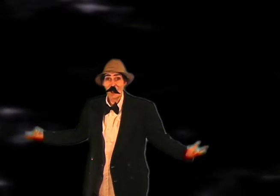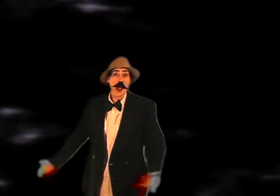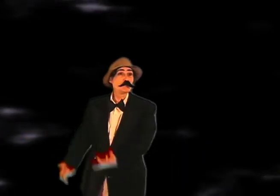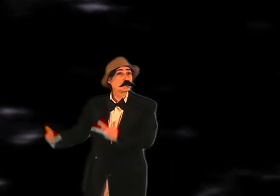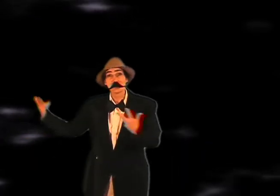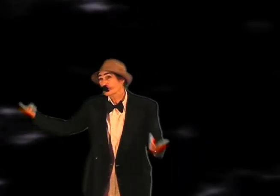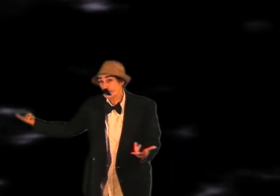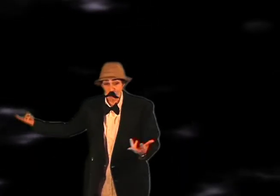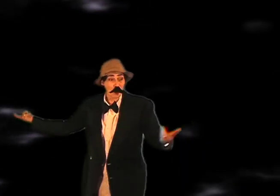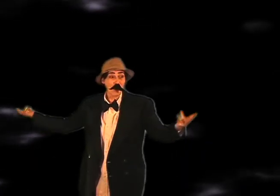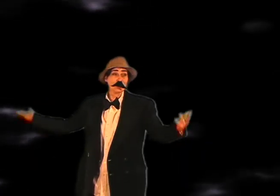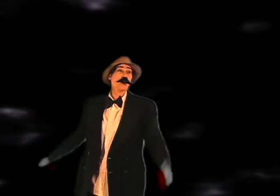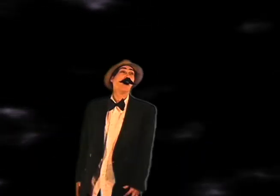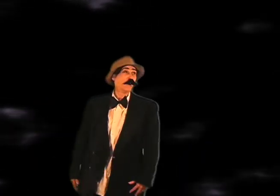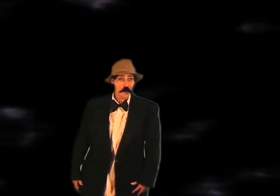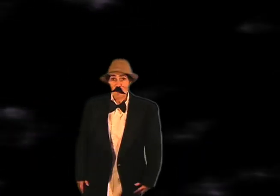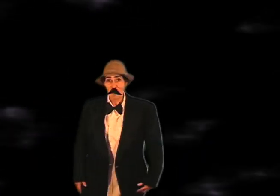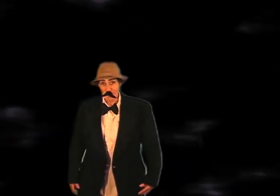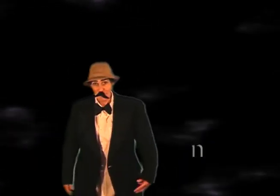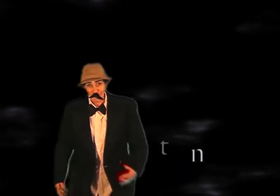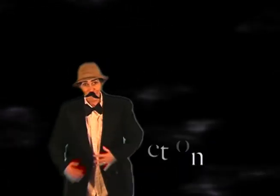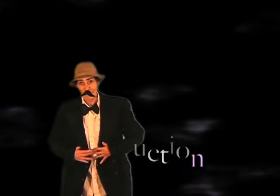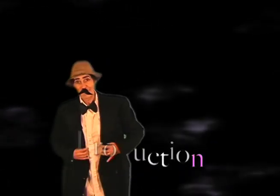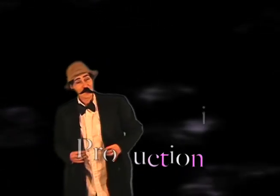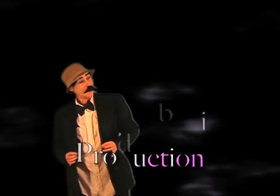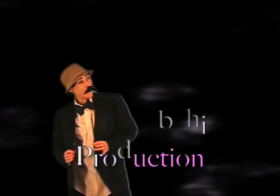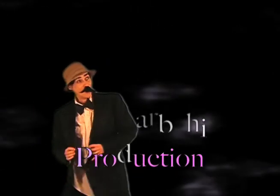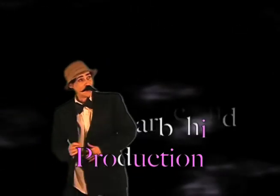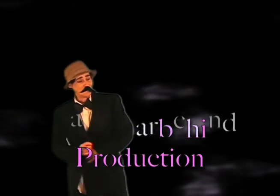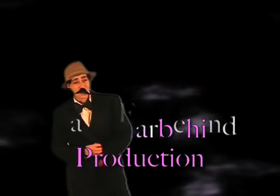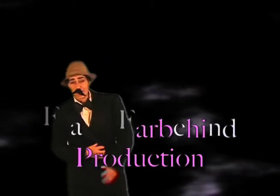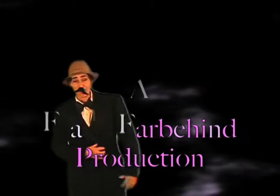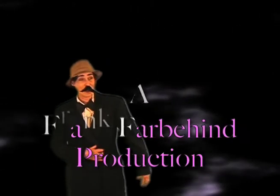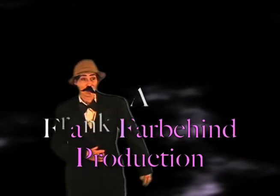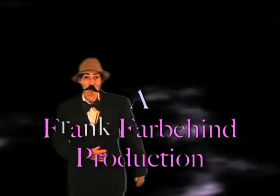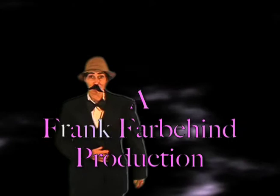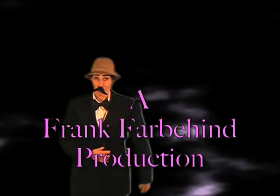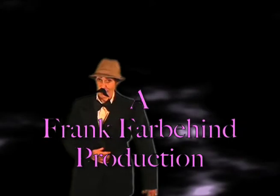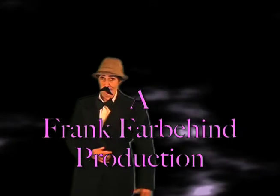I produced the song. Oh man, I've had a long day.